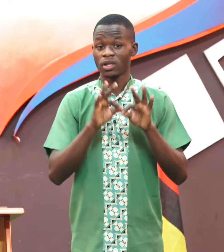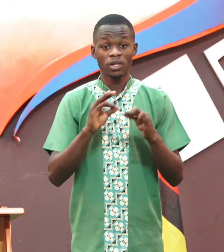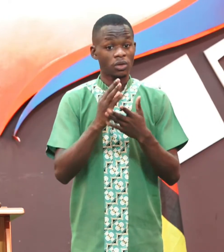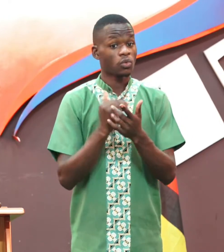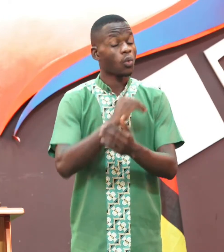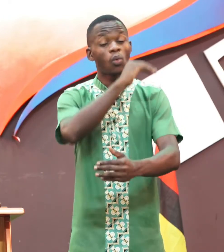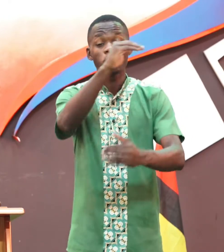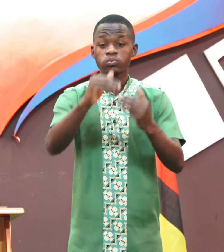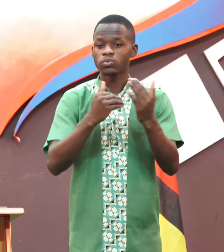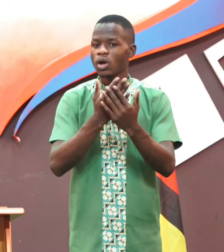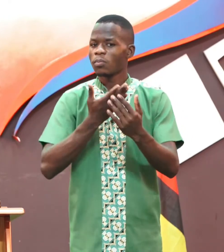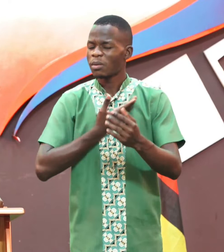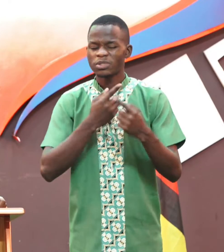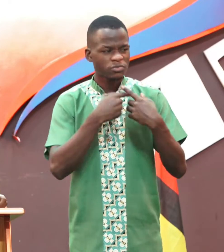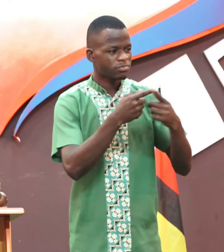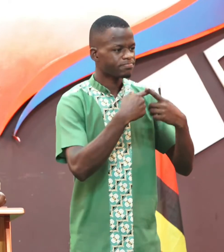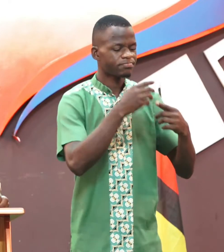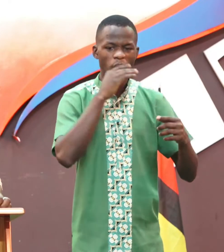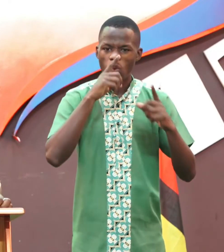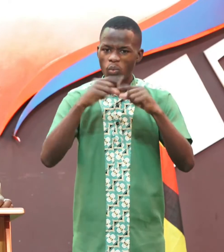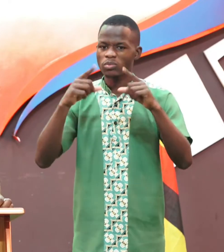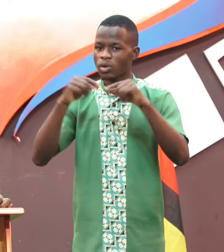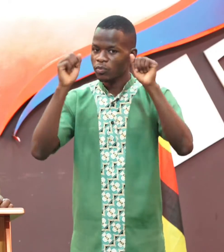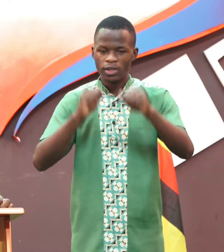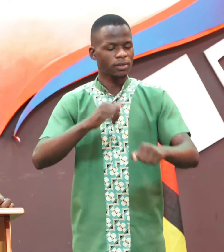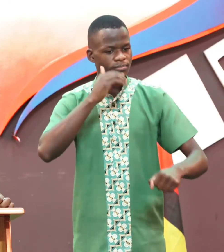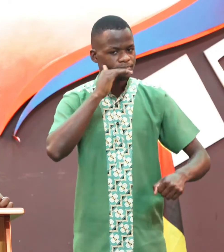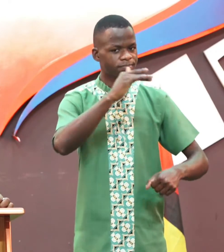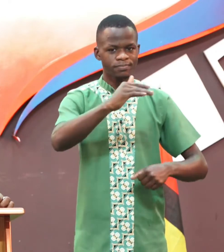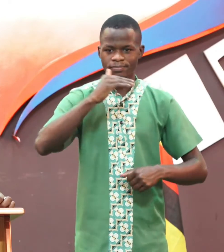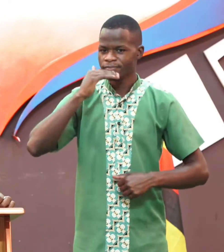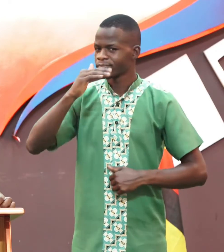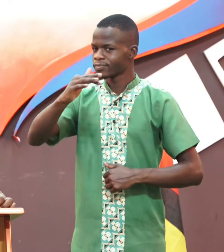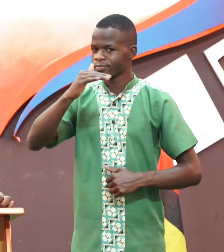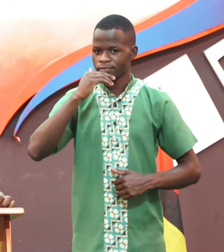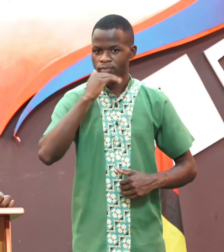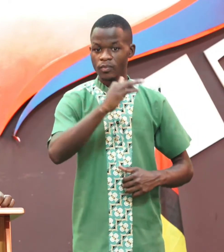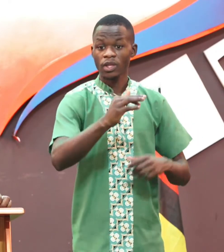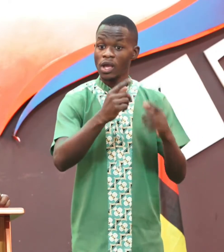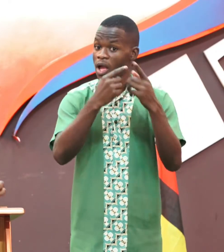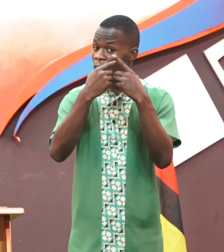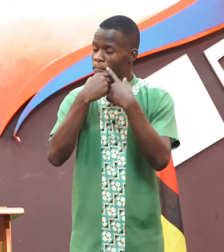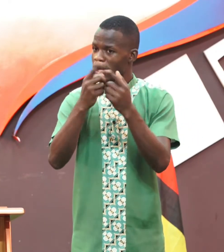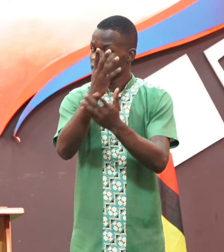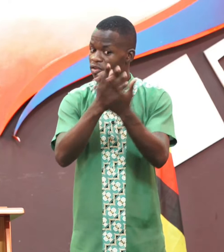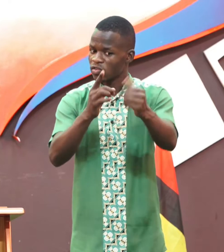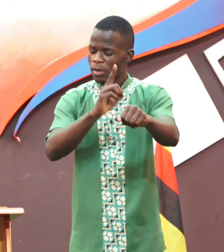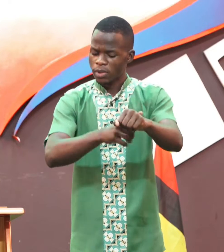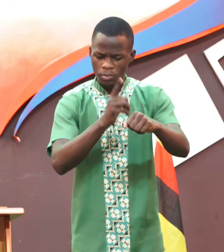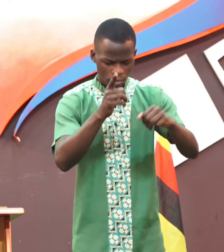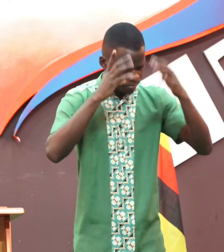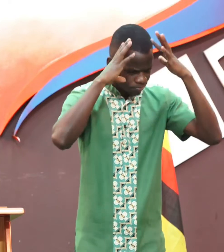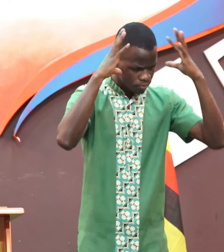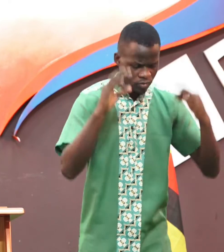ffenna tuba tulina ebyokwogerera ng'osobola okwogera. We all have so many things to say out and you can speak out. Naye waliwo olw'osalawo n'ogaana ekyo bwe